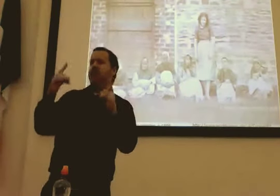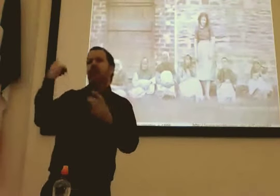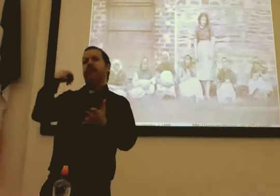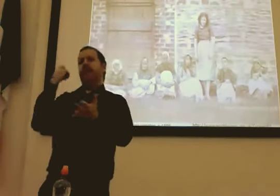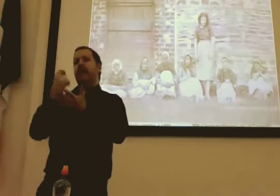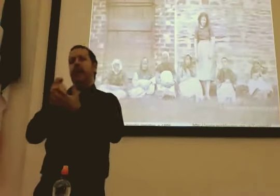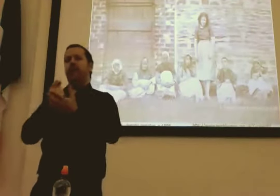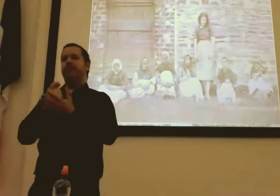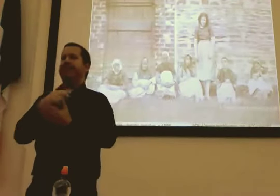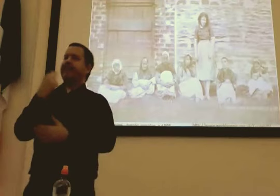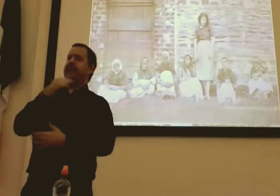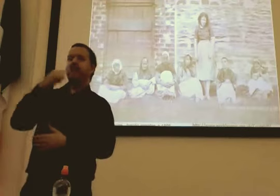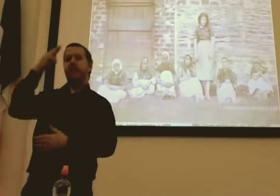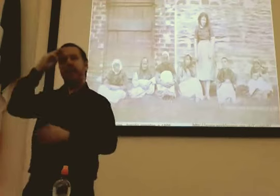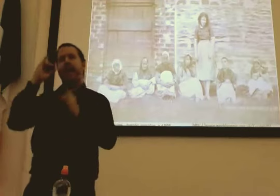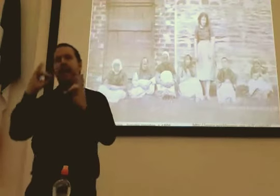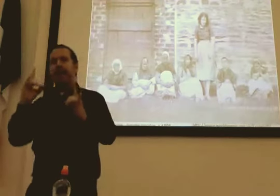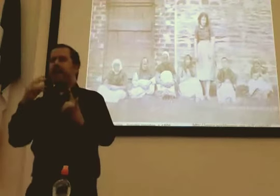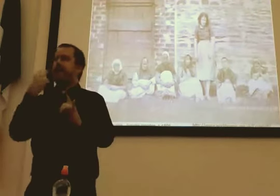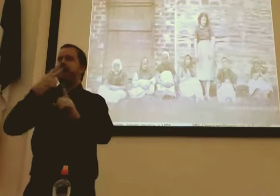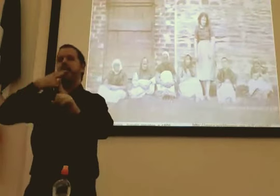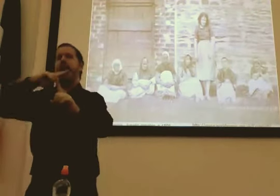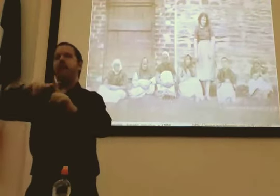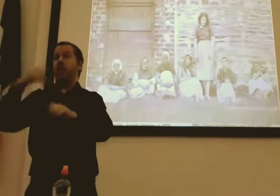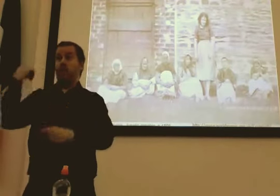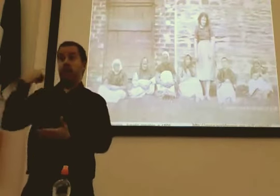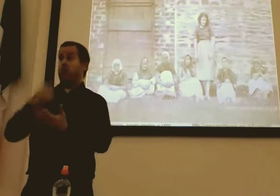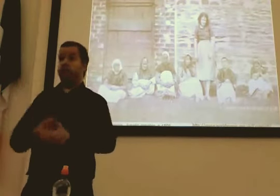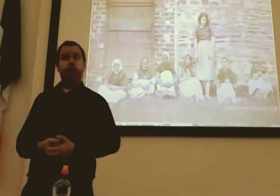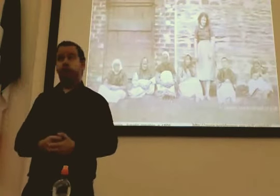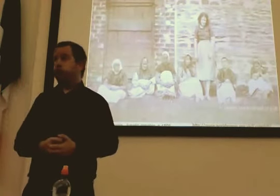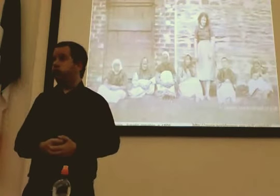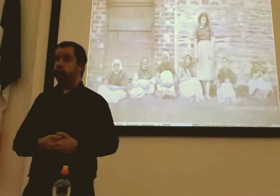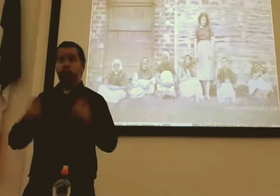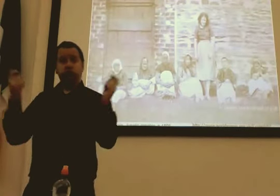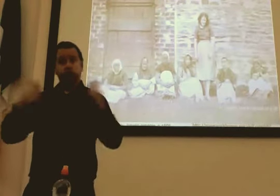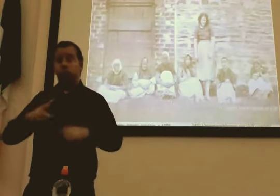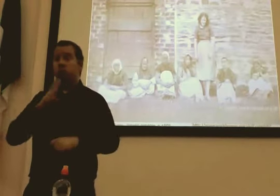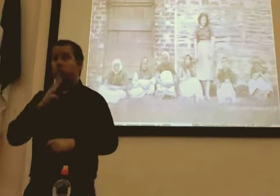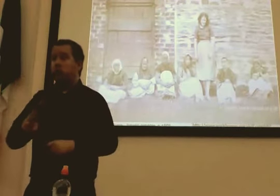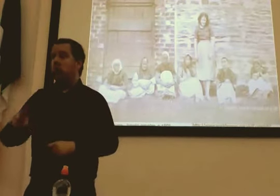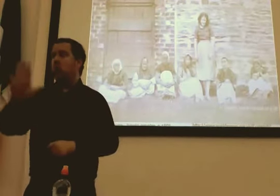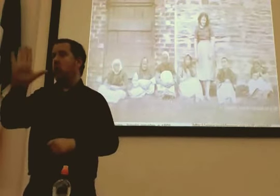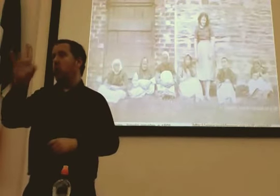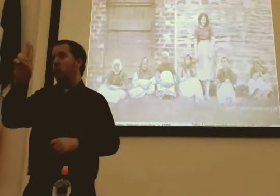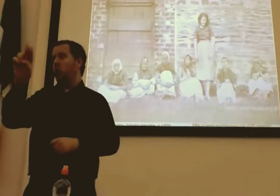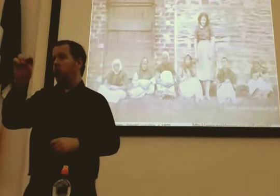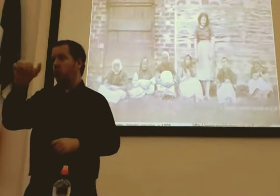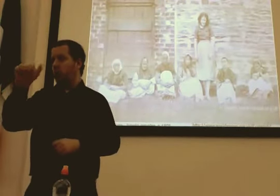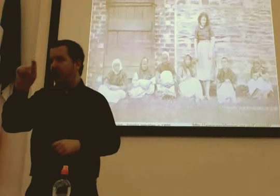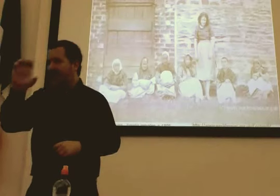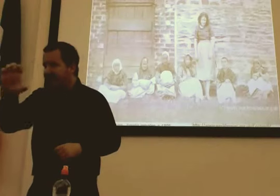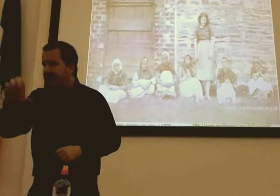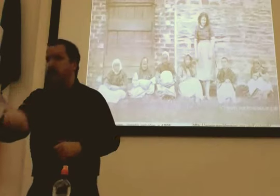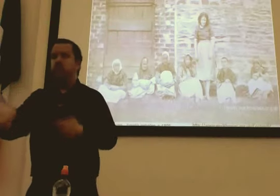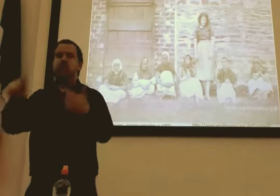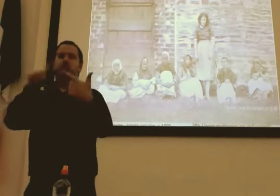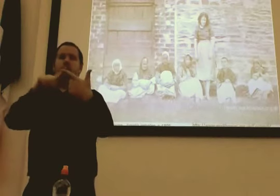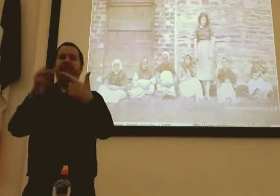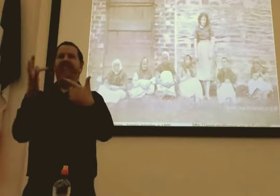And this would be the lunatic asylum. So I know nowadays you say it's the mental health award, but it was an awful term they used at